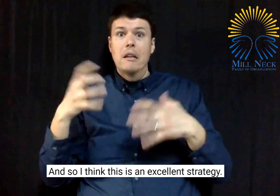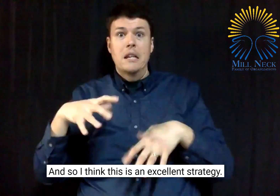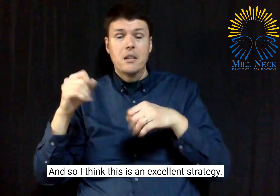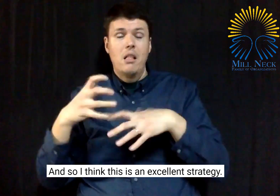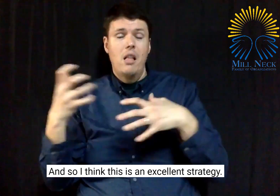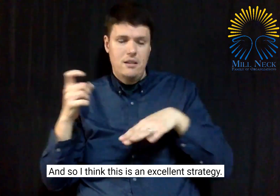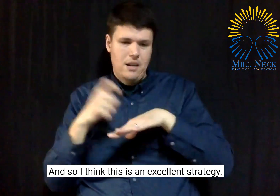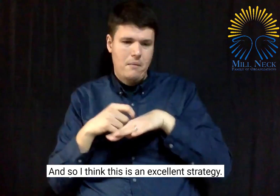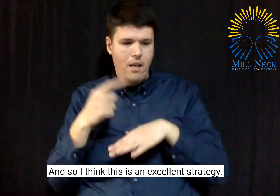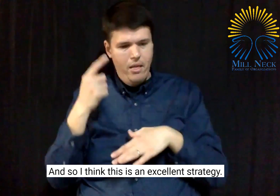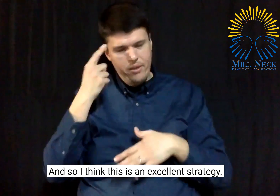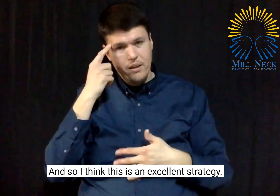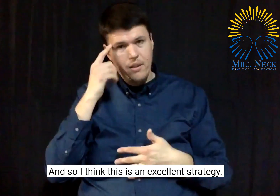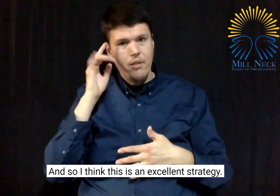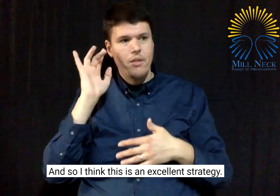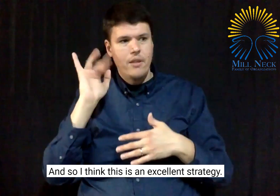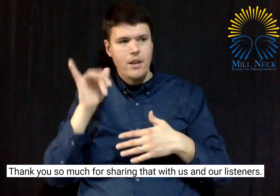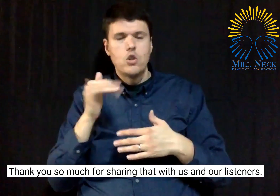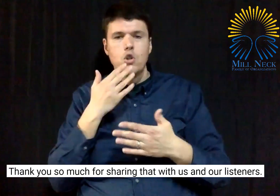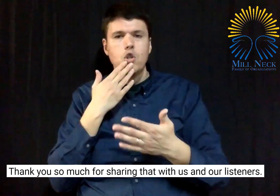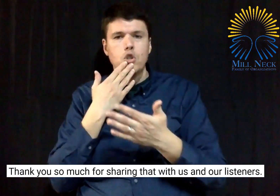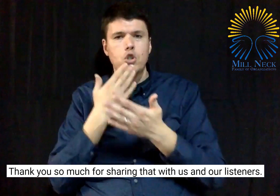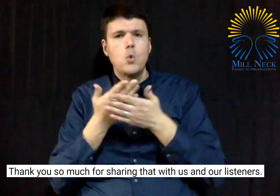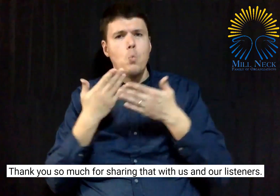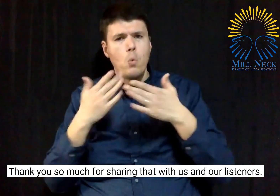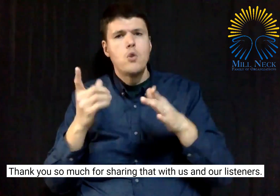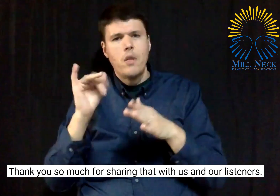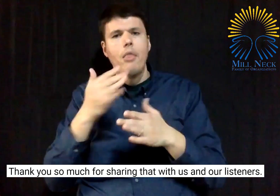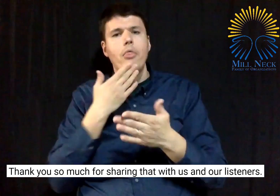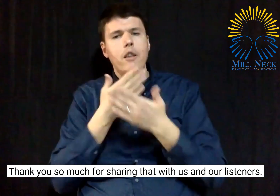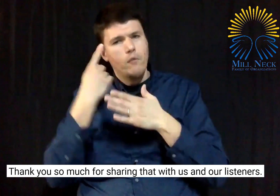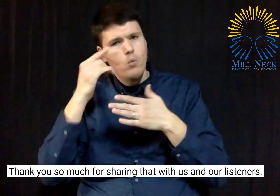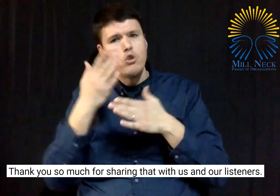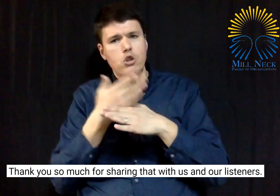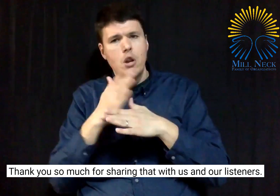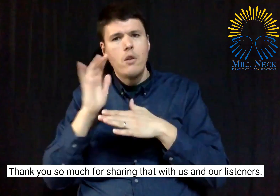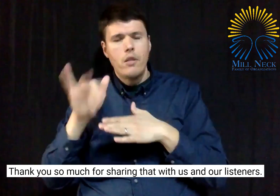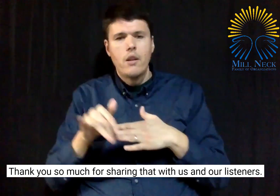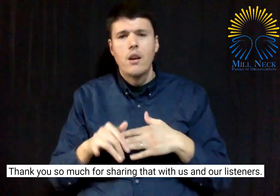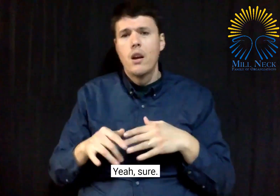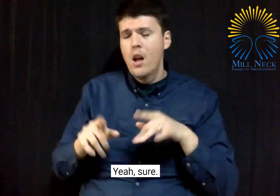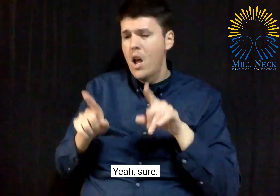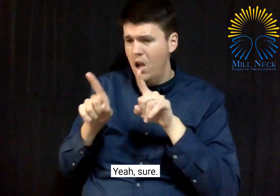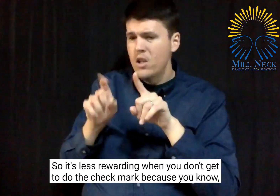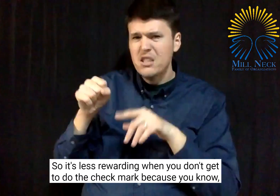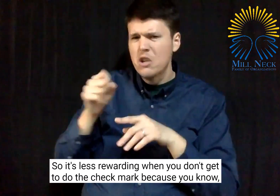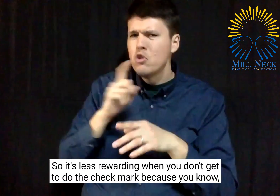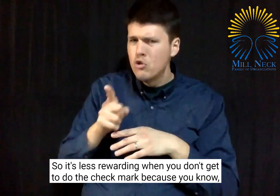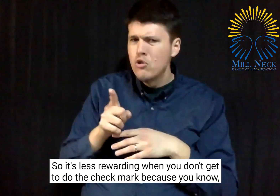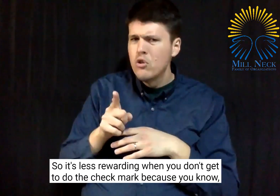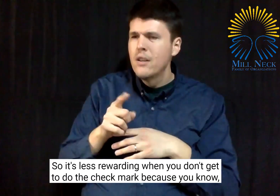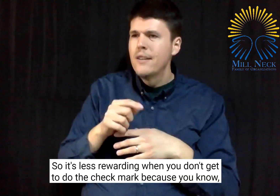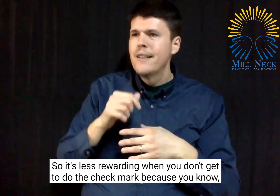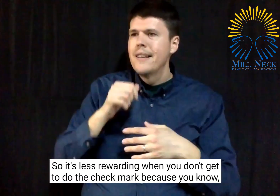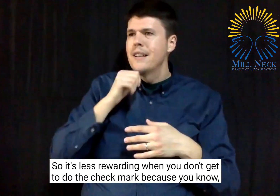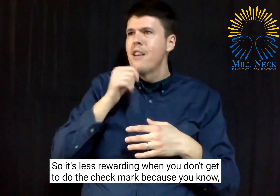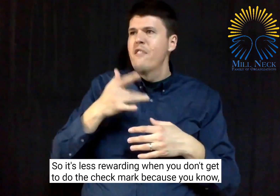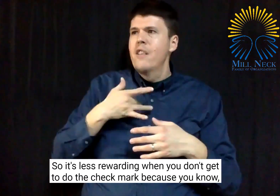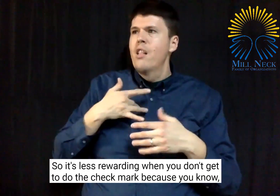I think that's an excellent strategy. Thank you so much for sharing that with us and our listeners. Well, and it's also, yeah, sure. It's less rewarding when you don't get to do the check